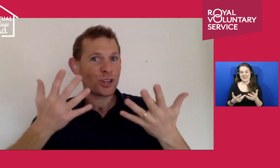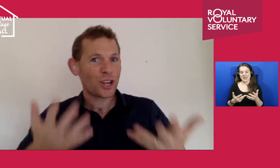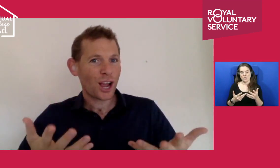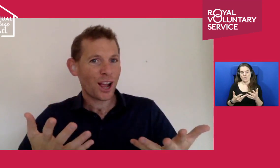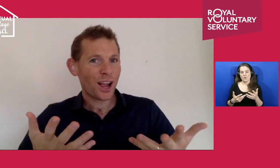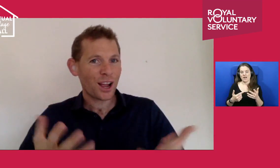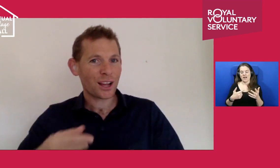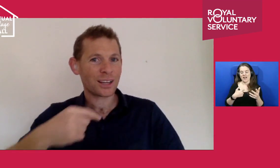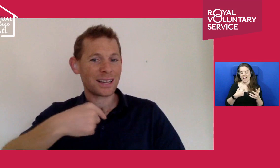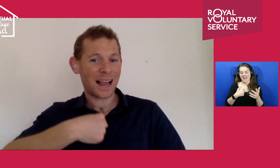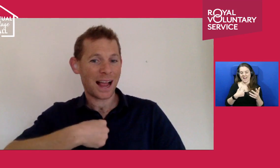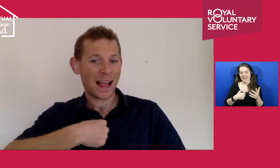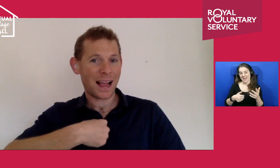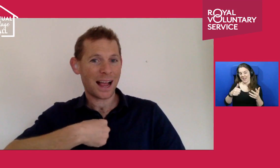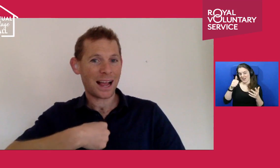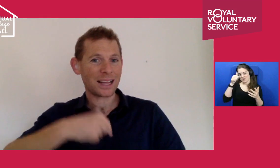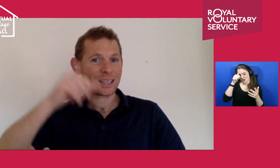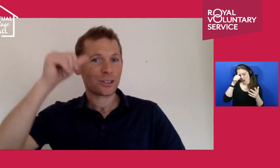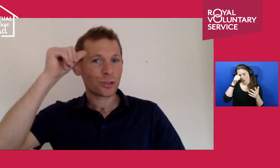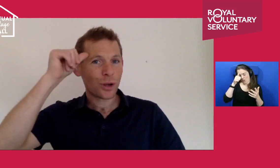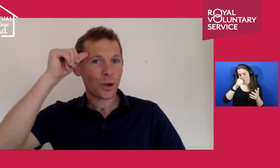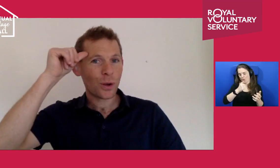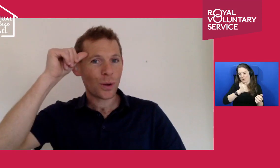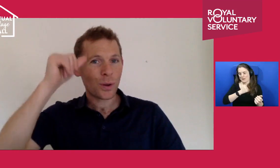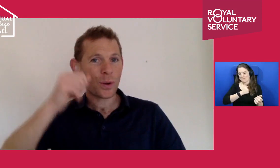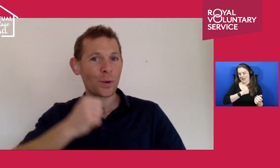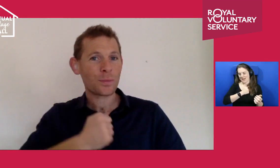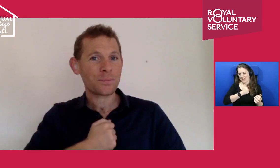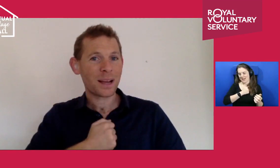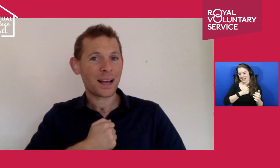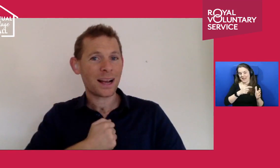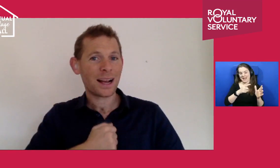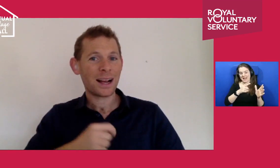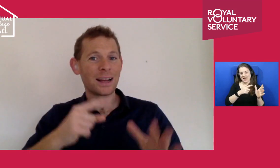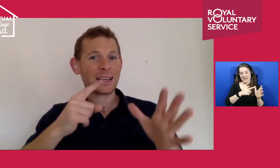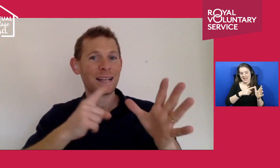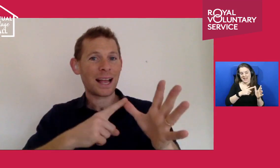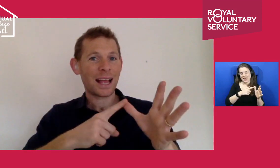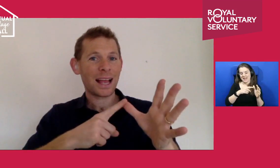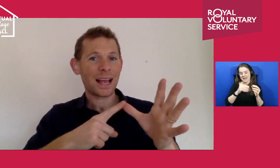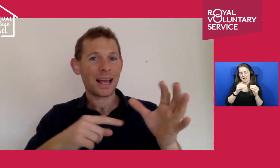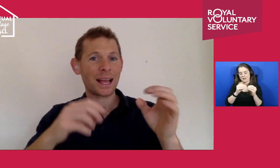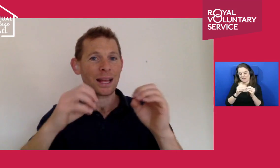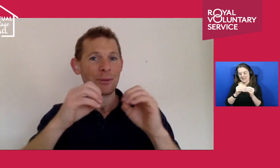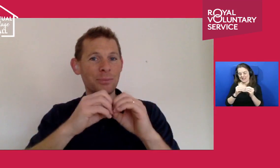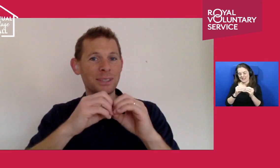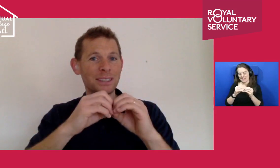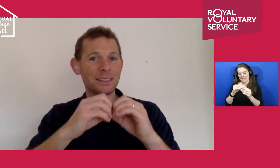Now I know my